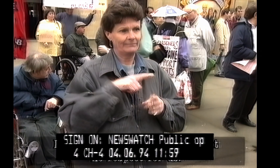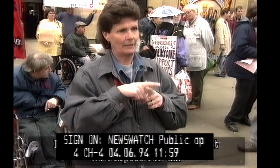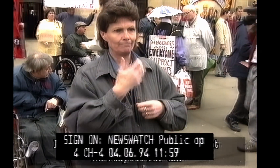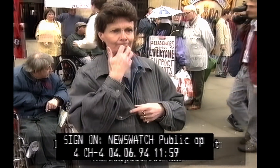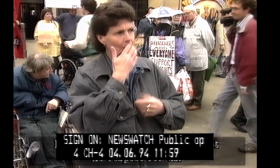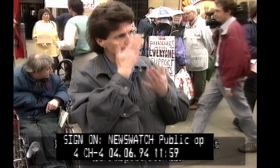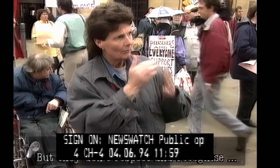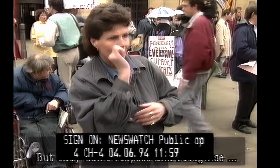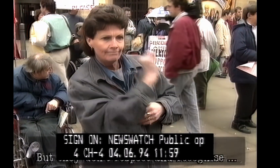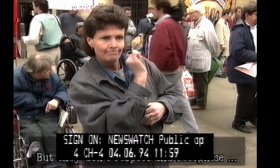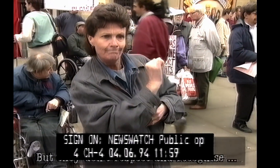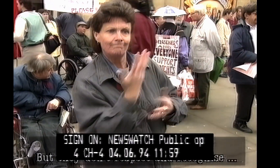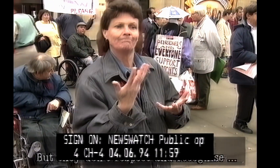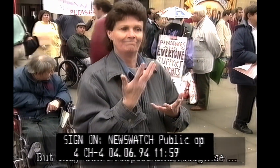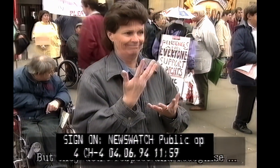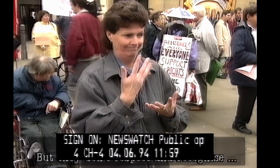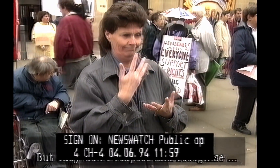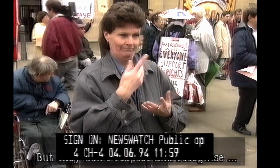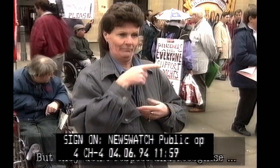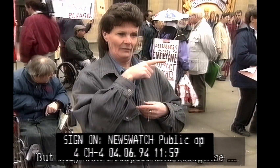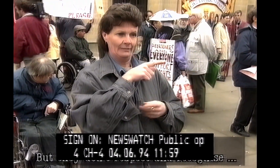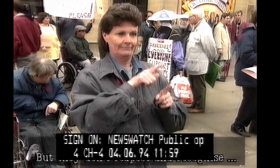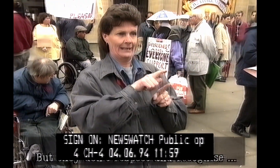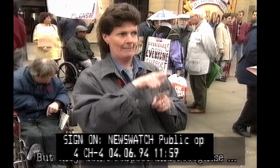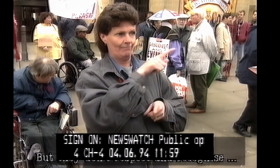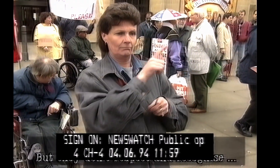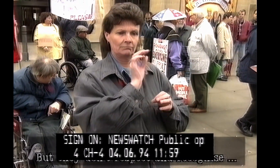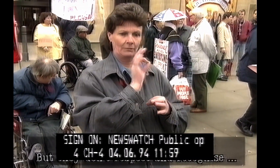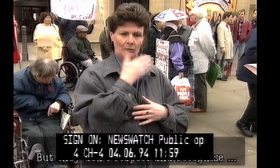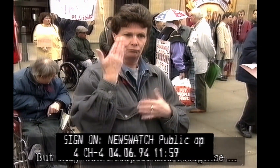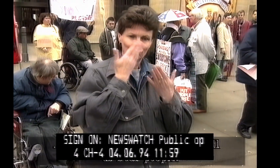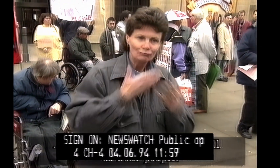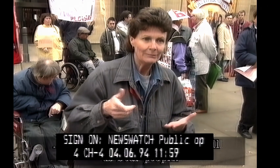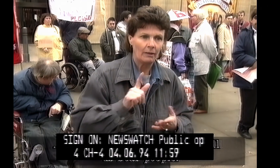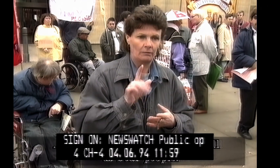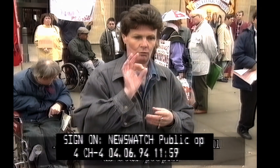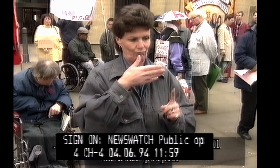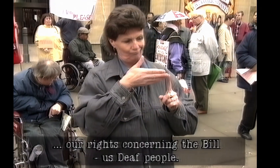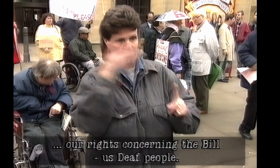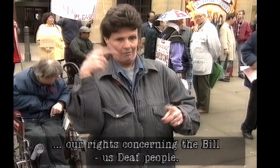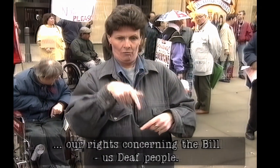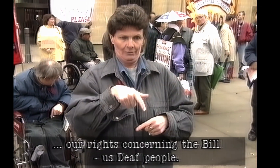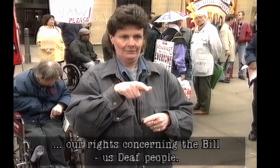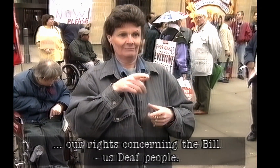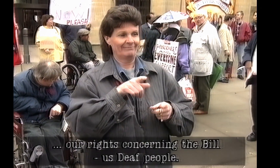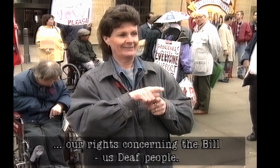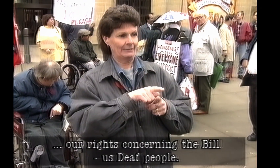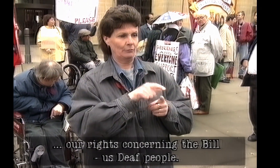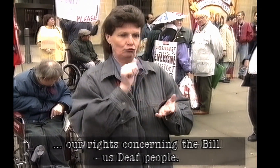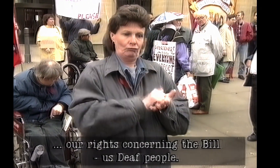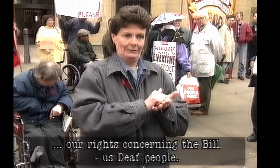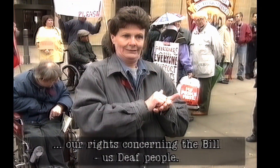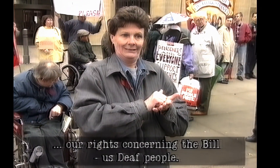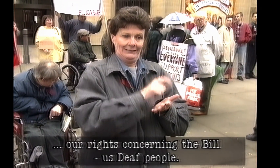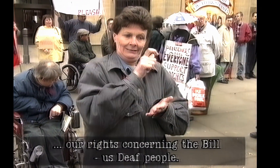us. We have to respect them, but they don't respect and recognize our rights concerning the bill, us